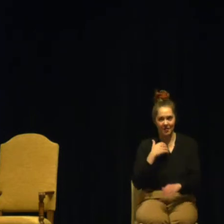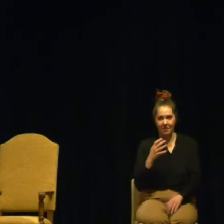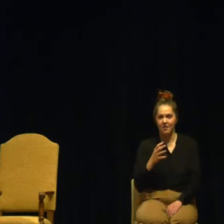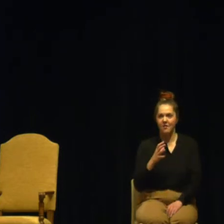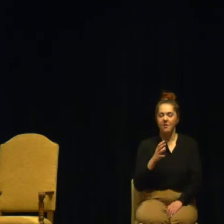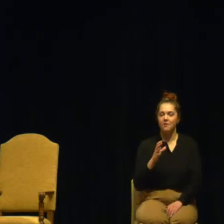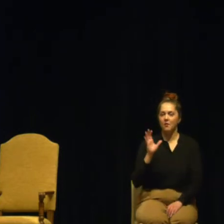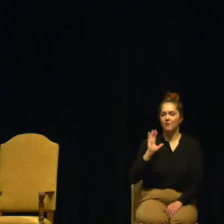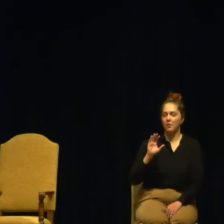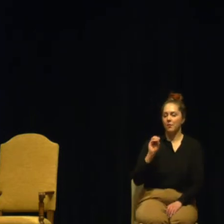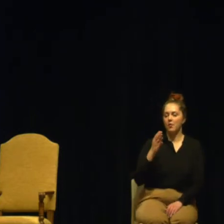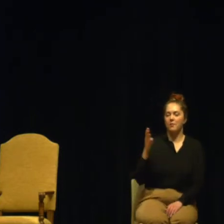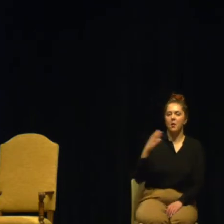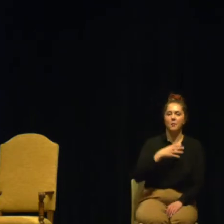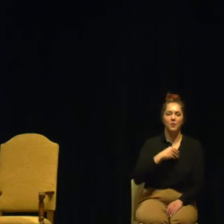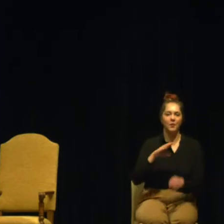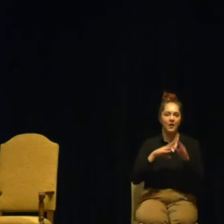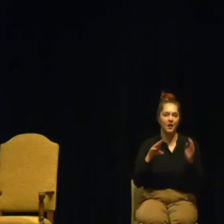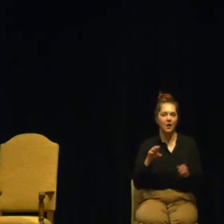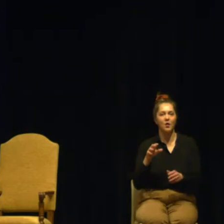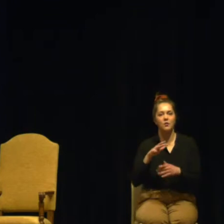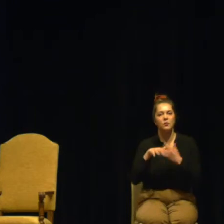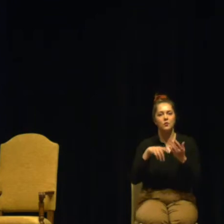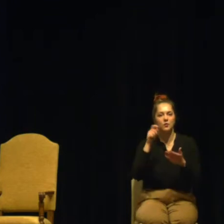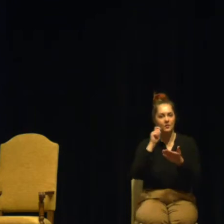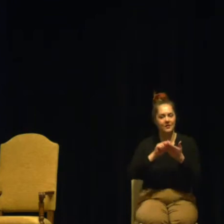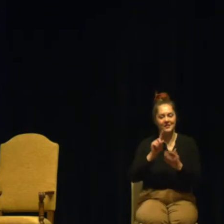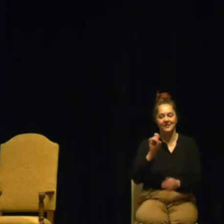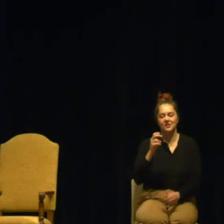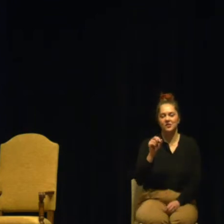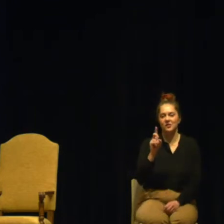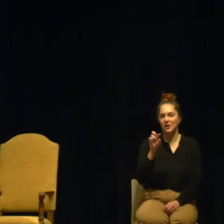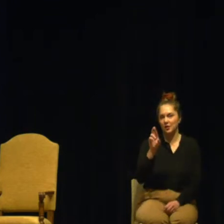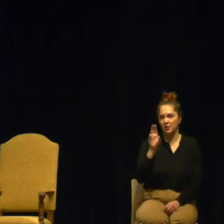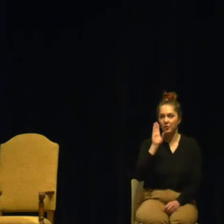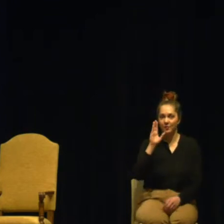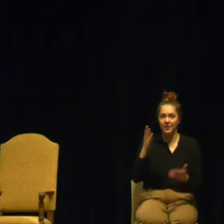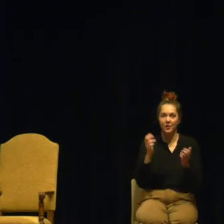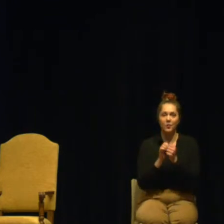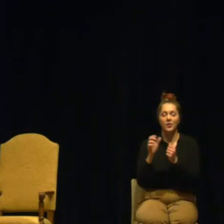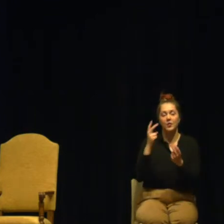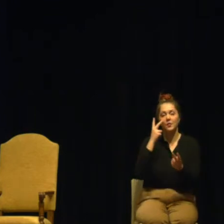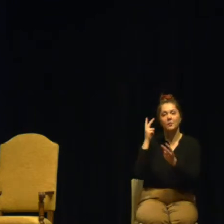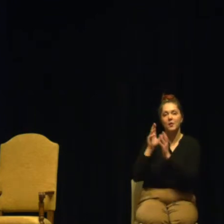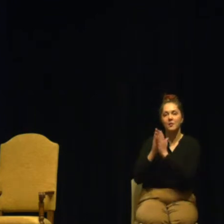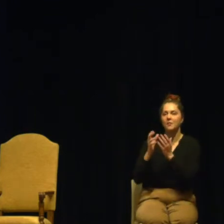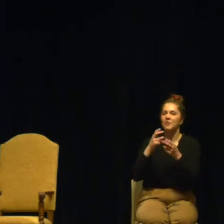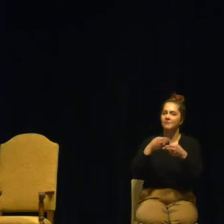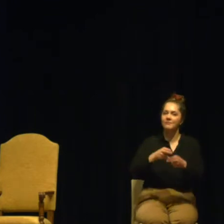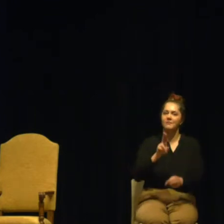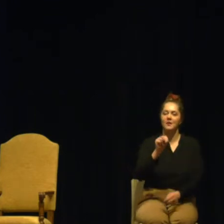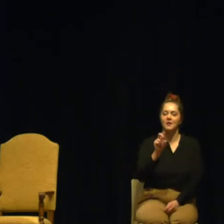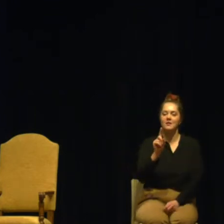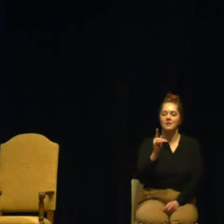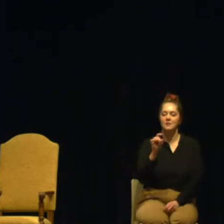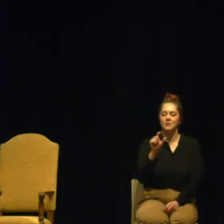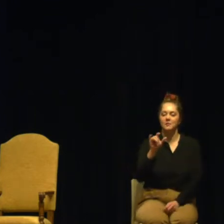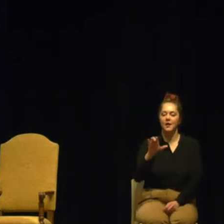Obama White House Social Secretary, Deisha Dyer, will be here with her memoir, undiplomatic.